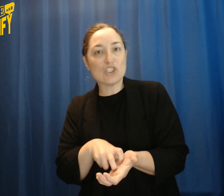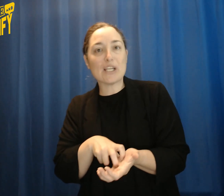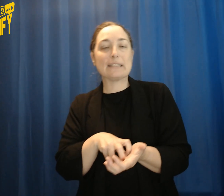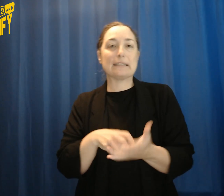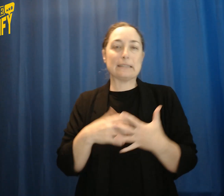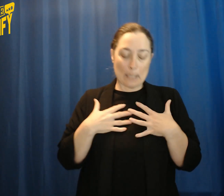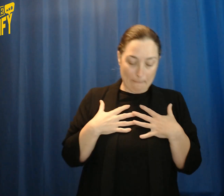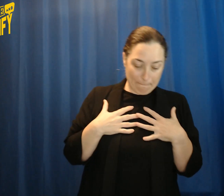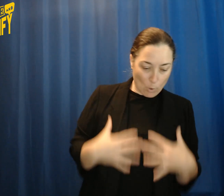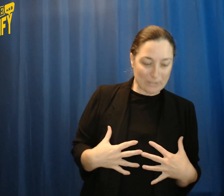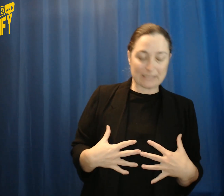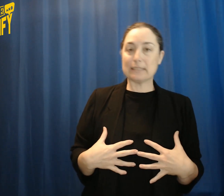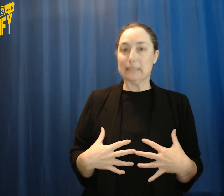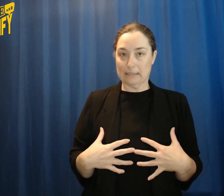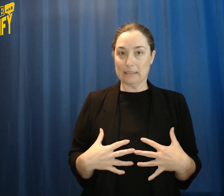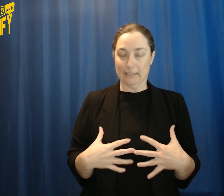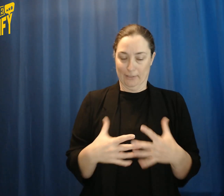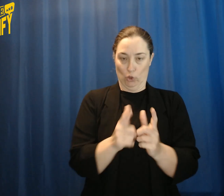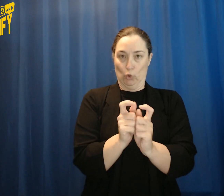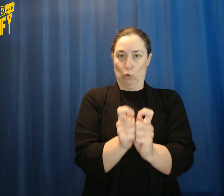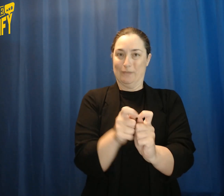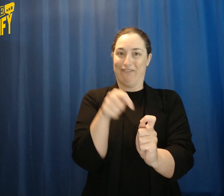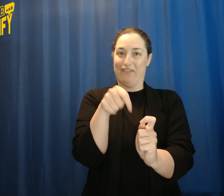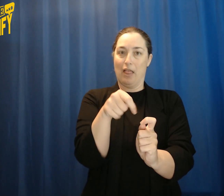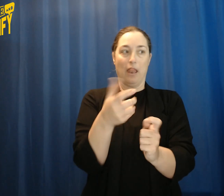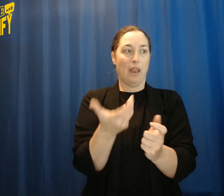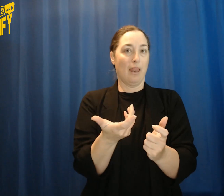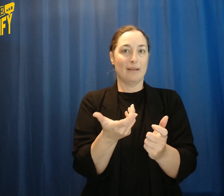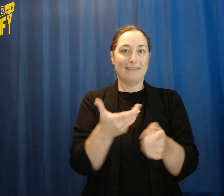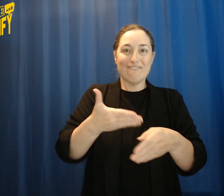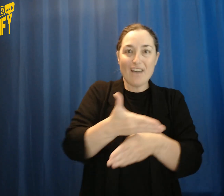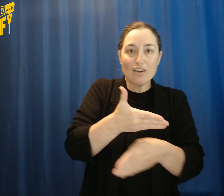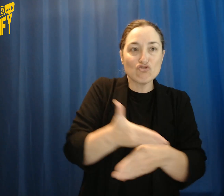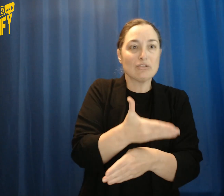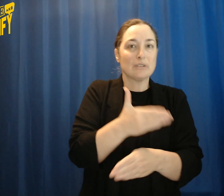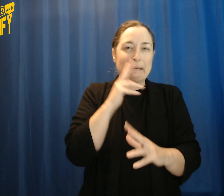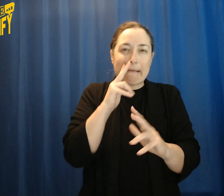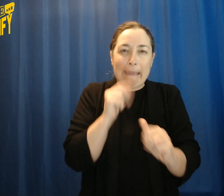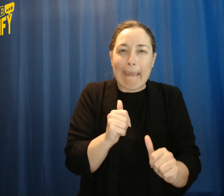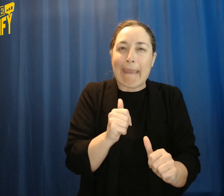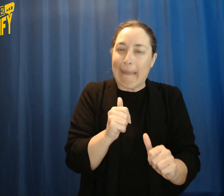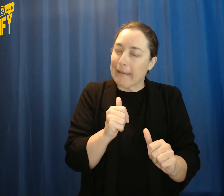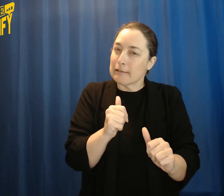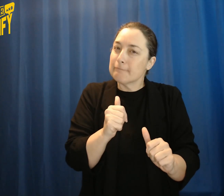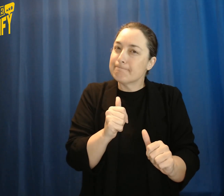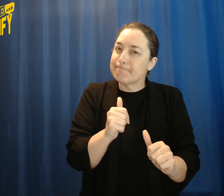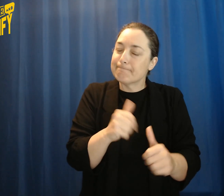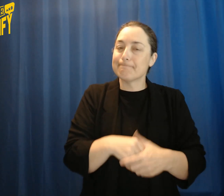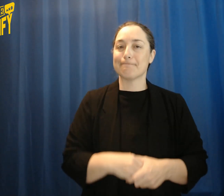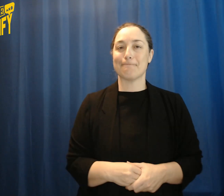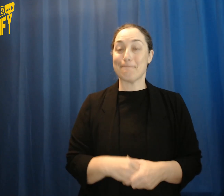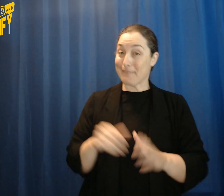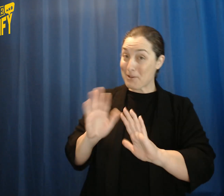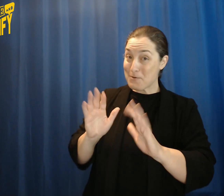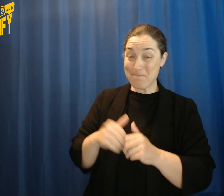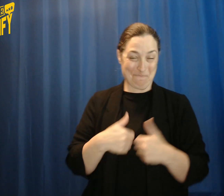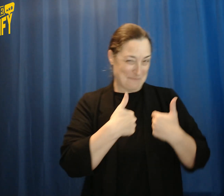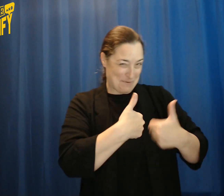think about usefulness, function, and care. Hi, Billie. Hey, how you going? Good. Thank you for doing this